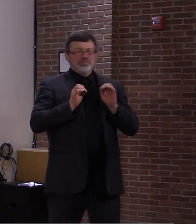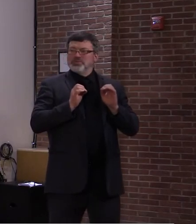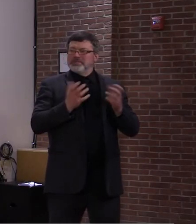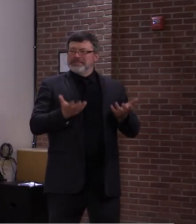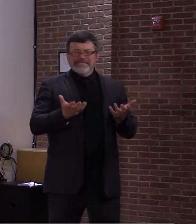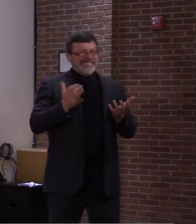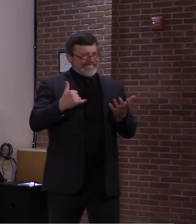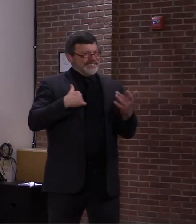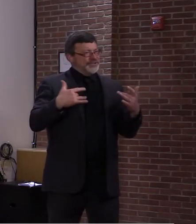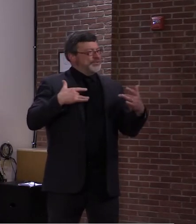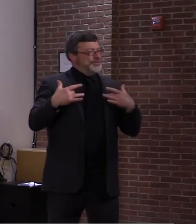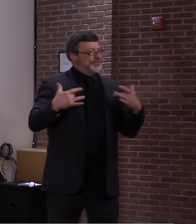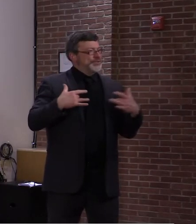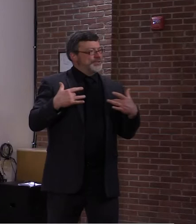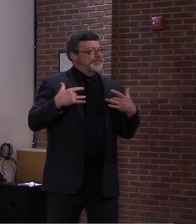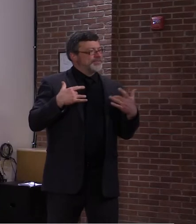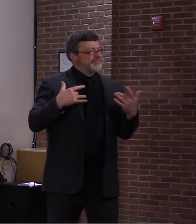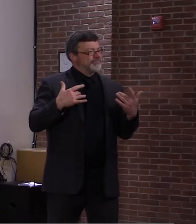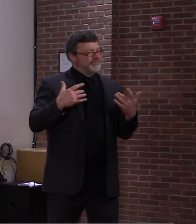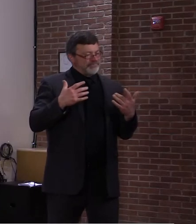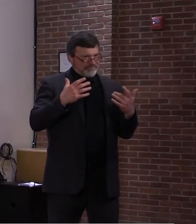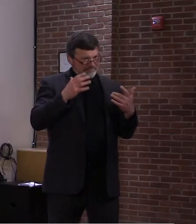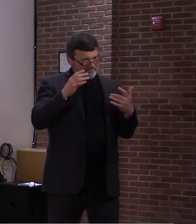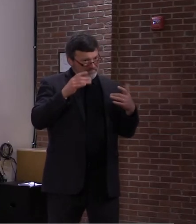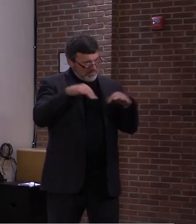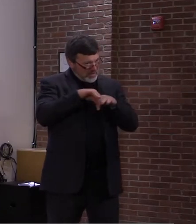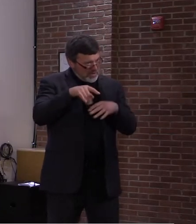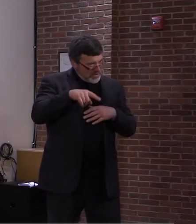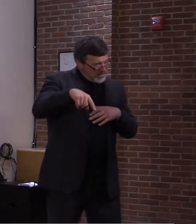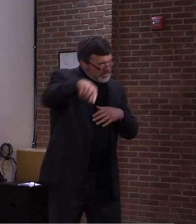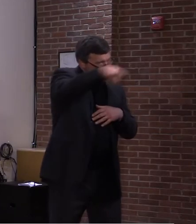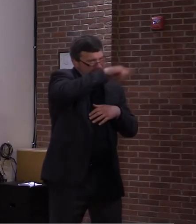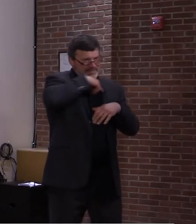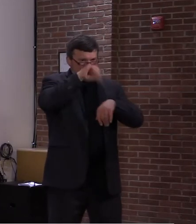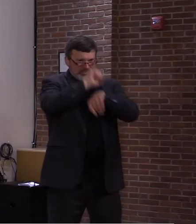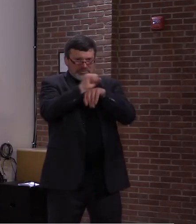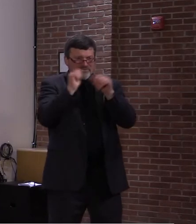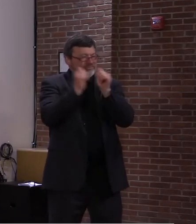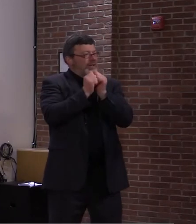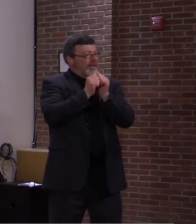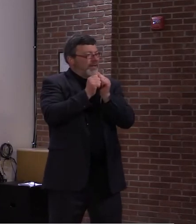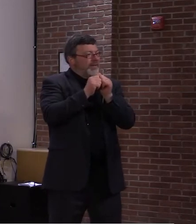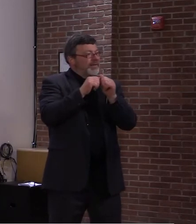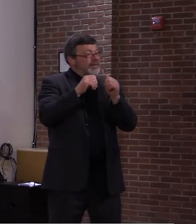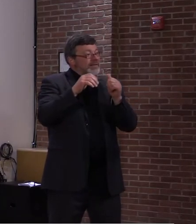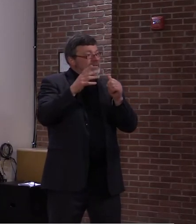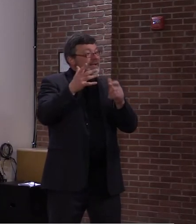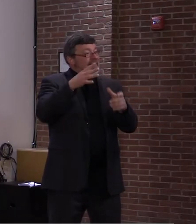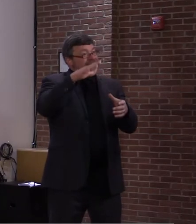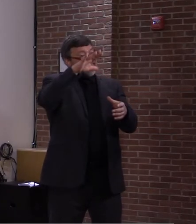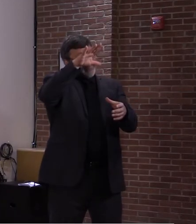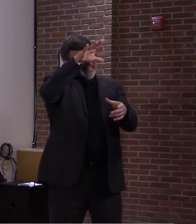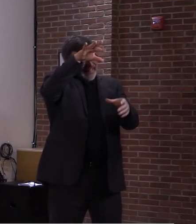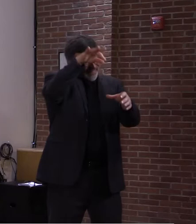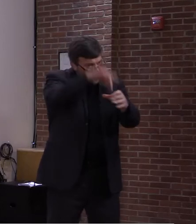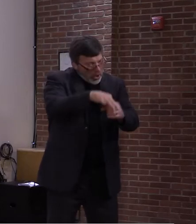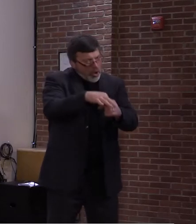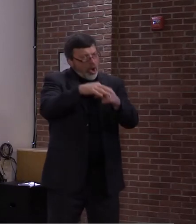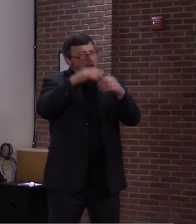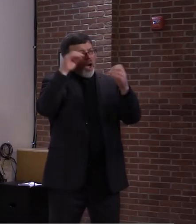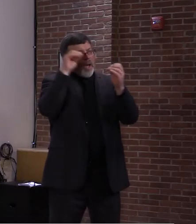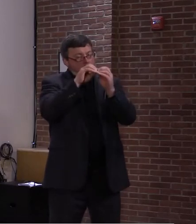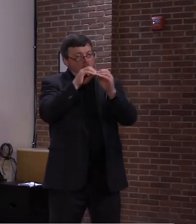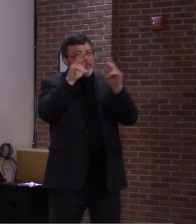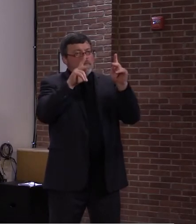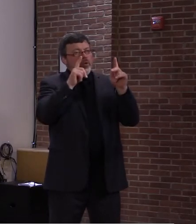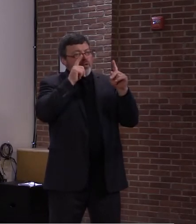lane and that we elect more centrists and moderates so we can work together on both sides of the aisle to